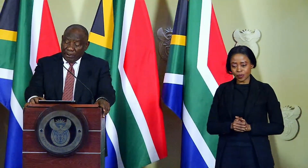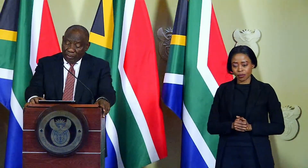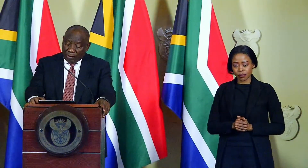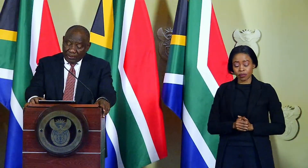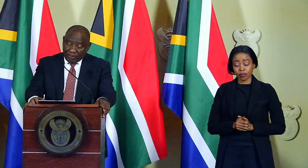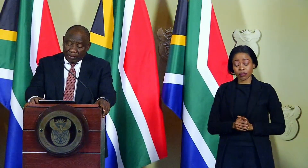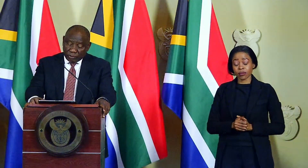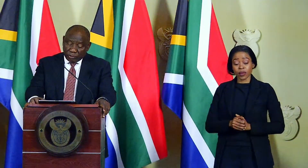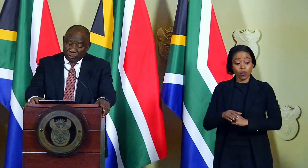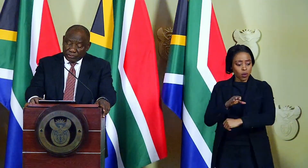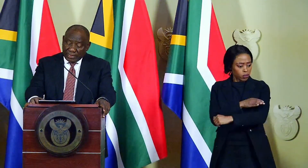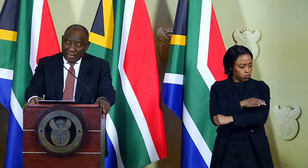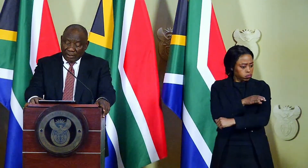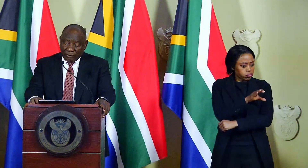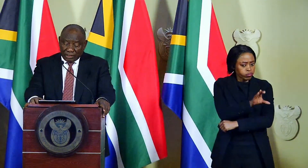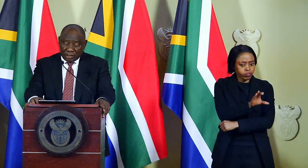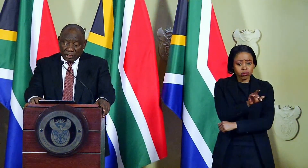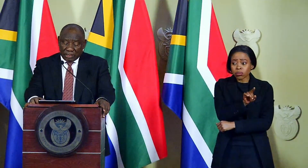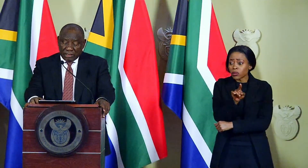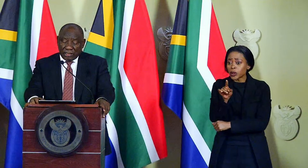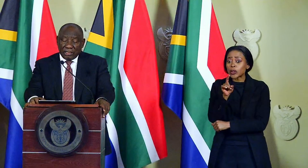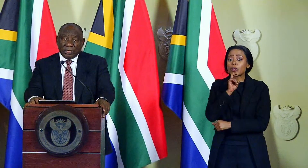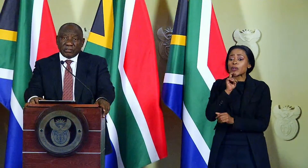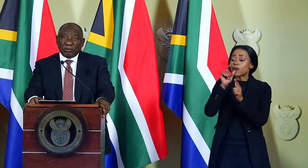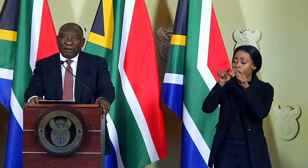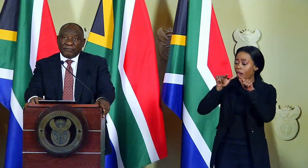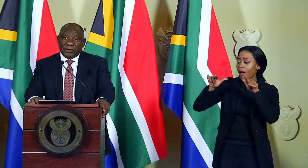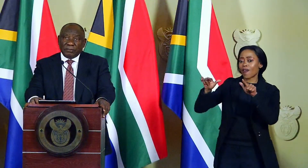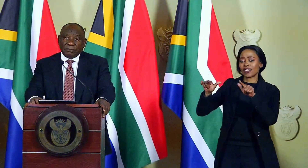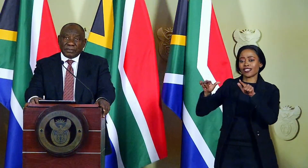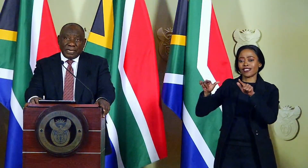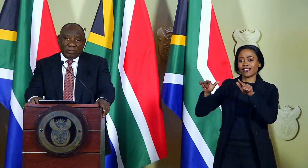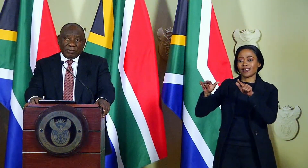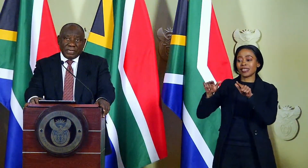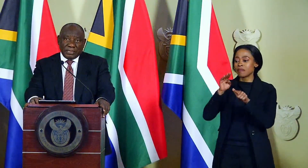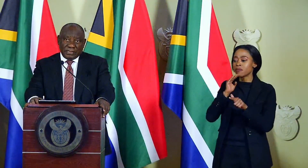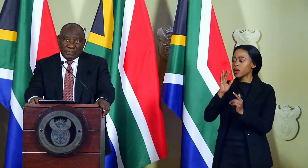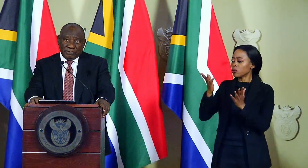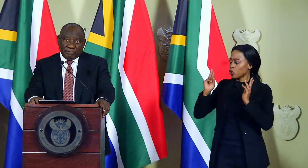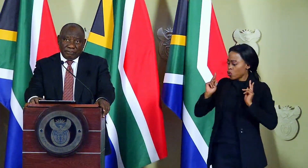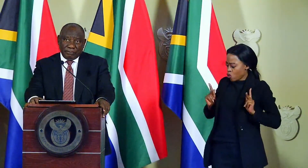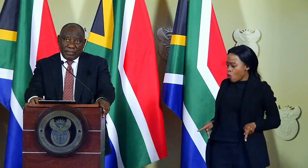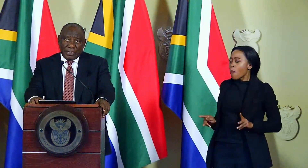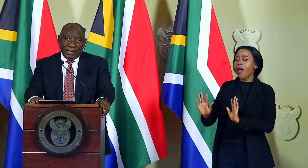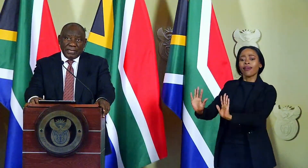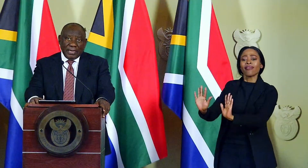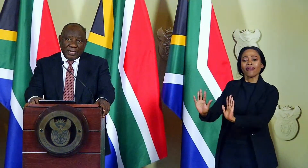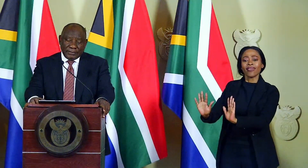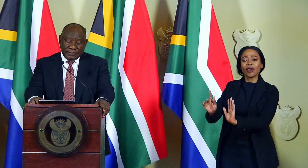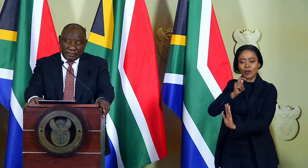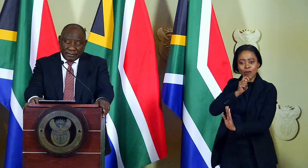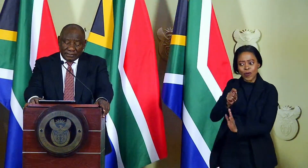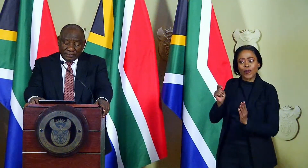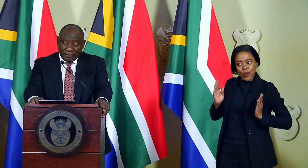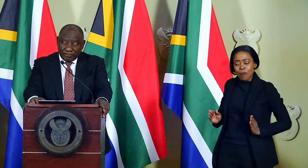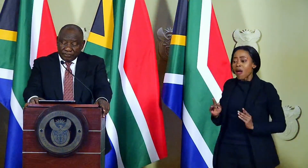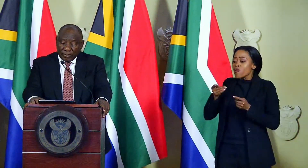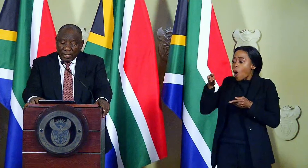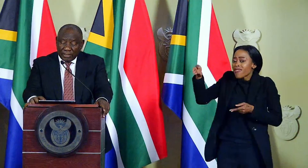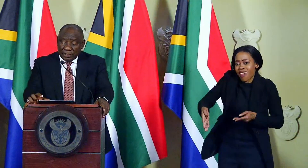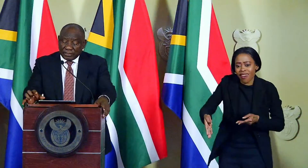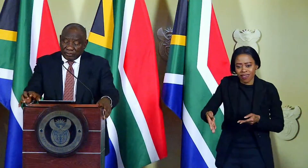to empower people to use their language is to affirm their humanity and their